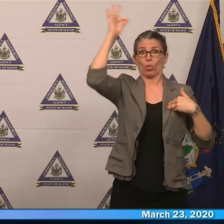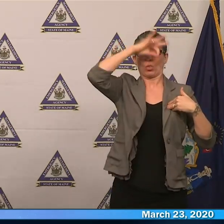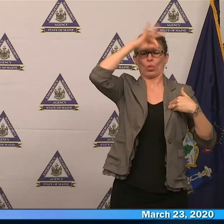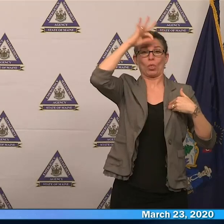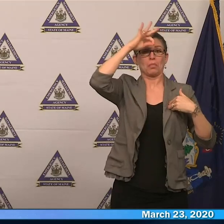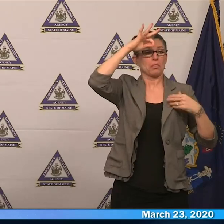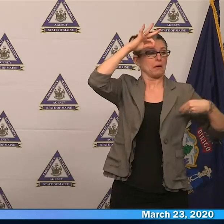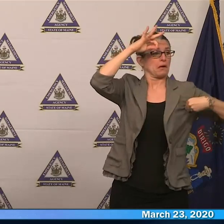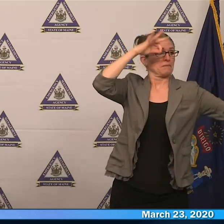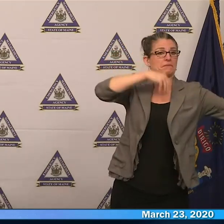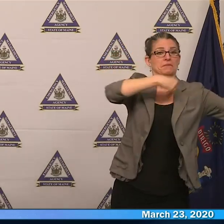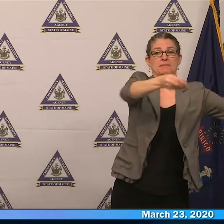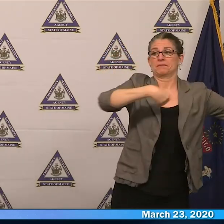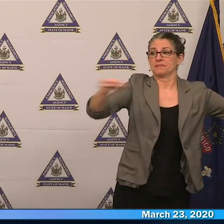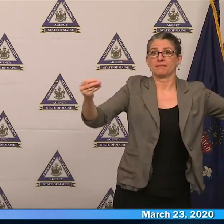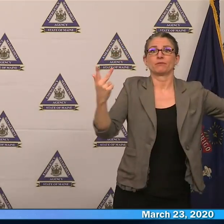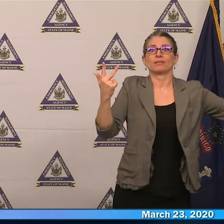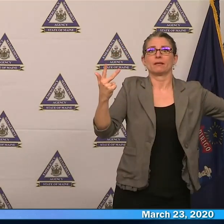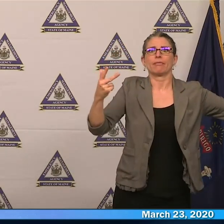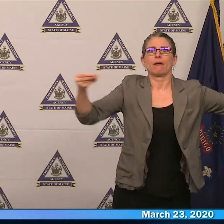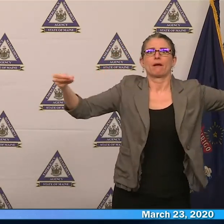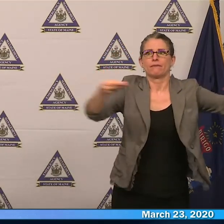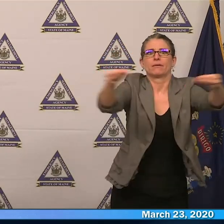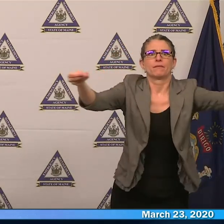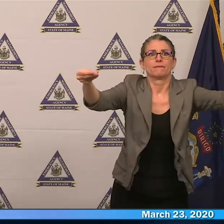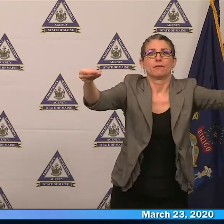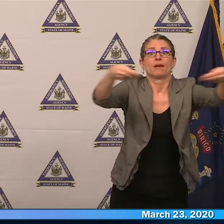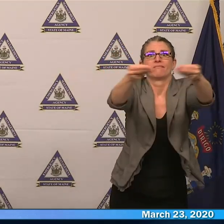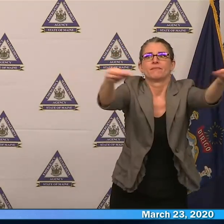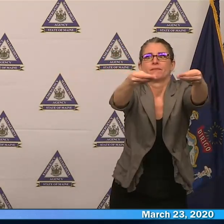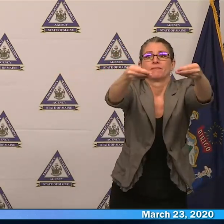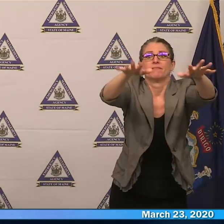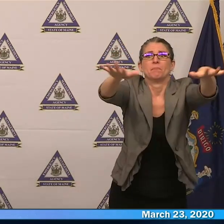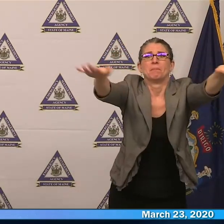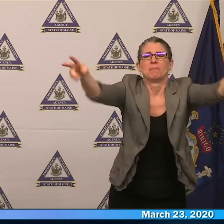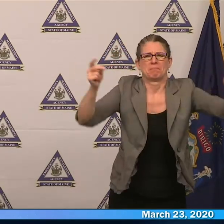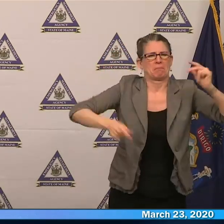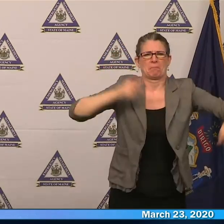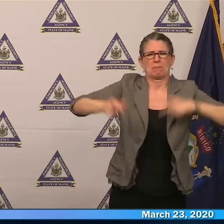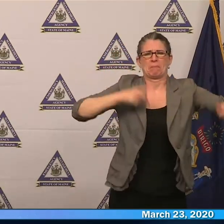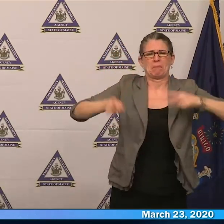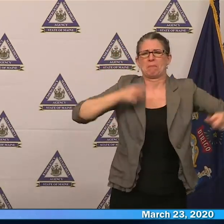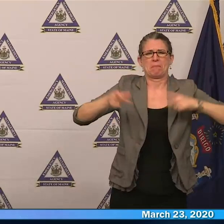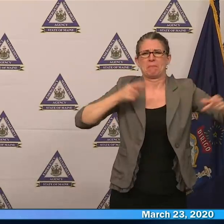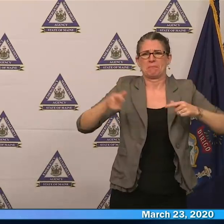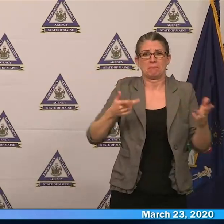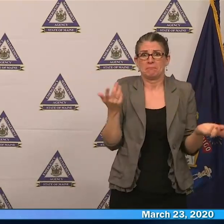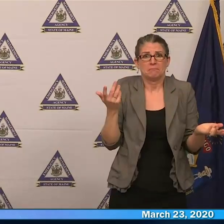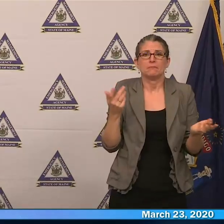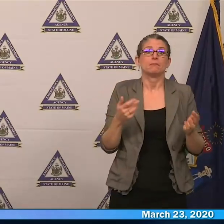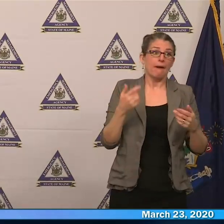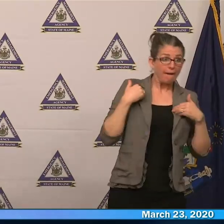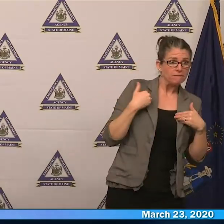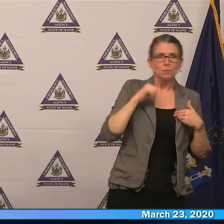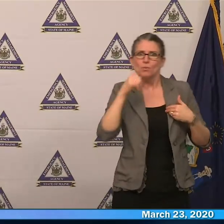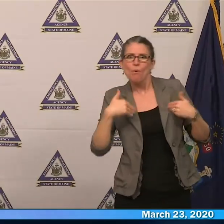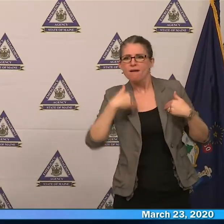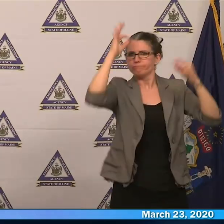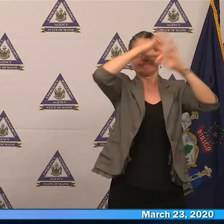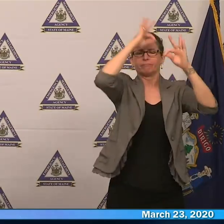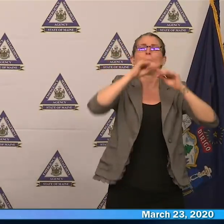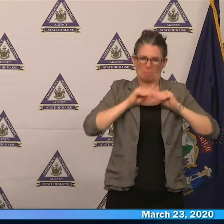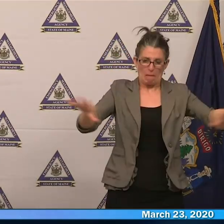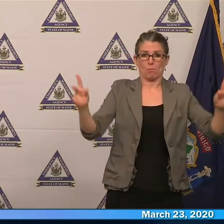over 35,000 cases across the country. And it really illustrates why some of the other things that we'll talk about